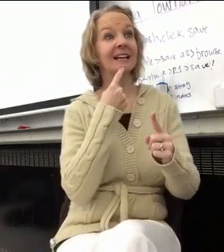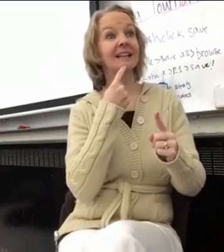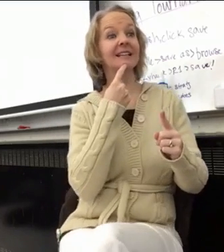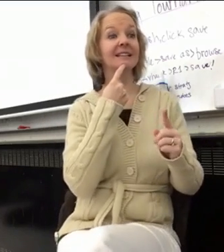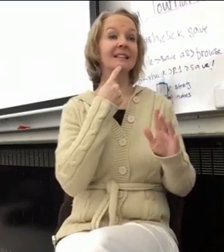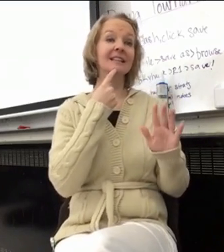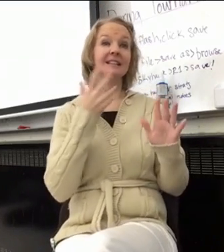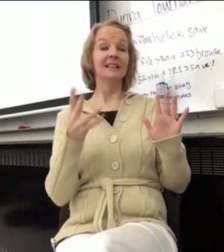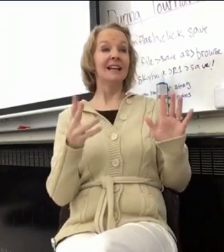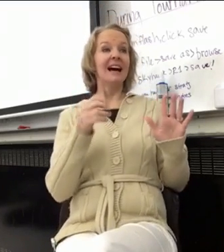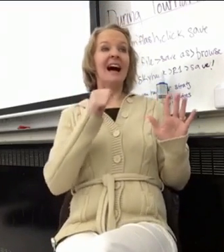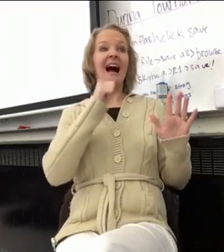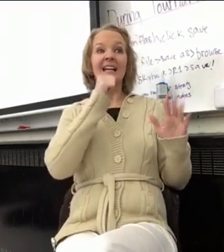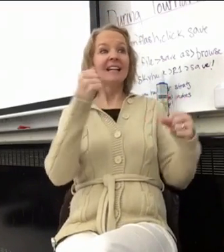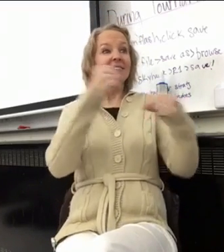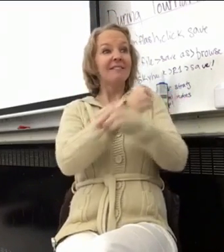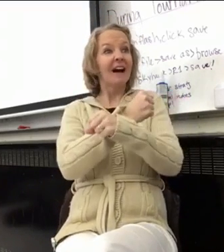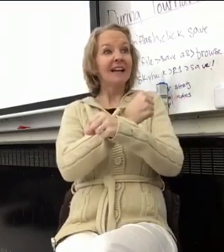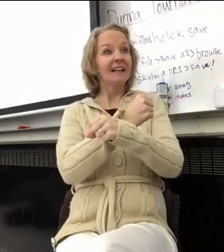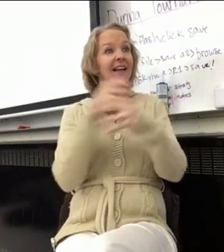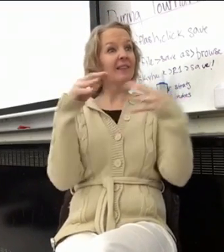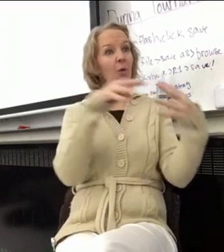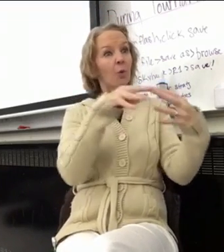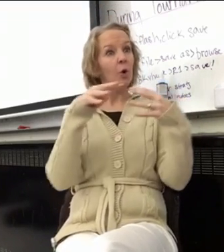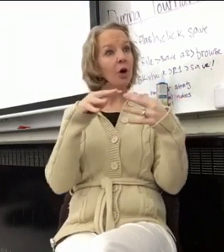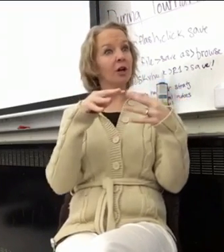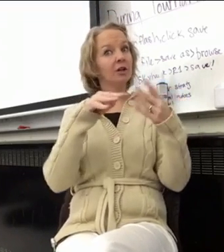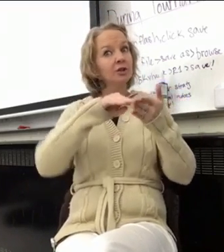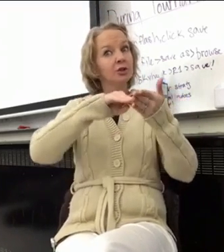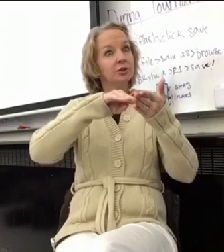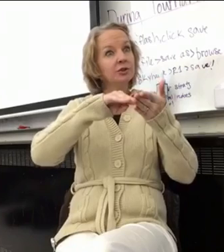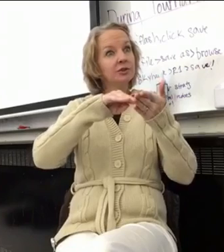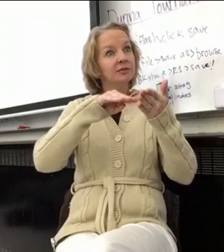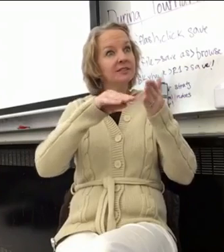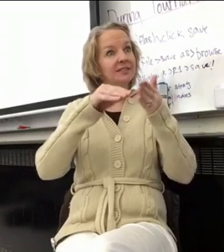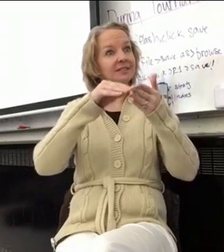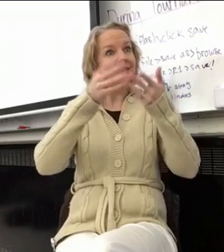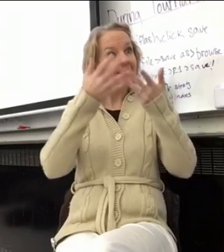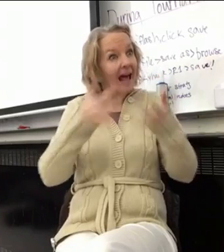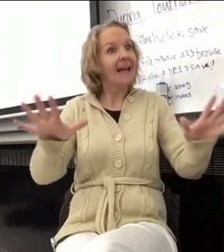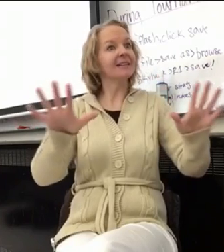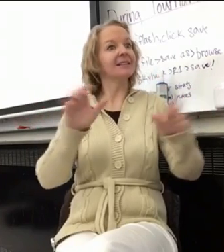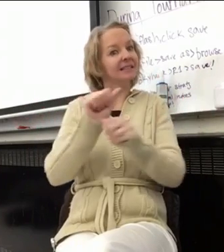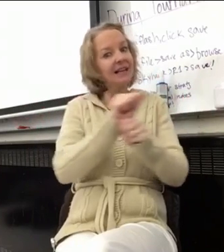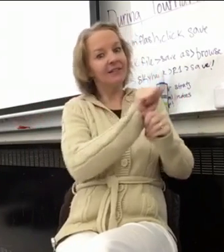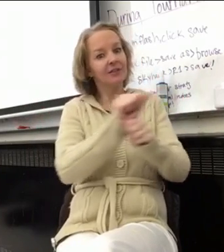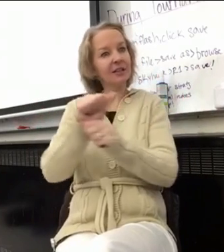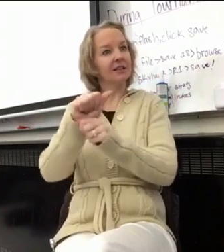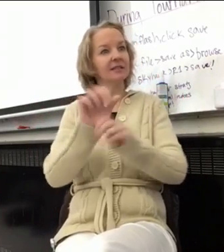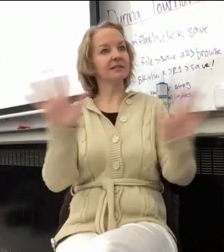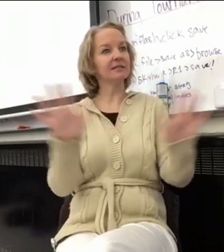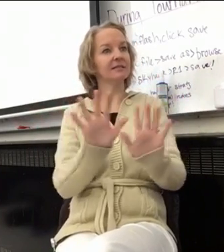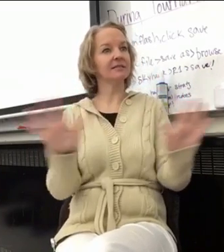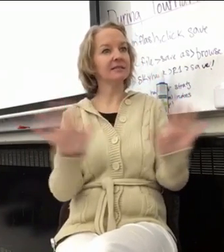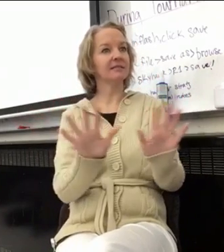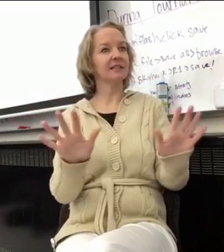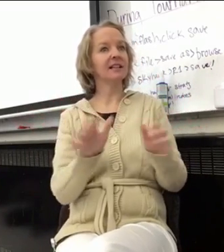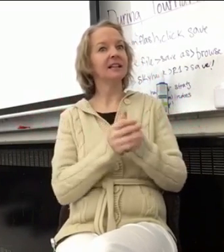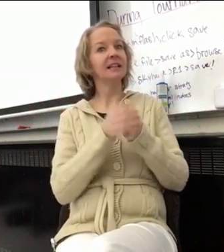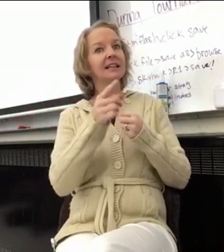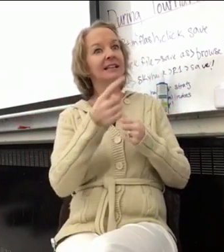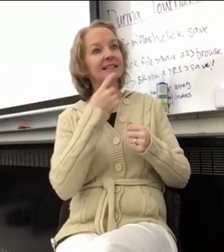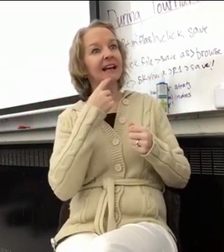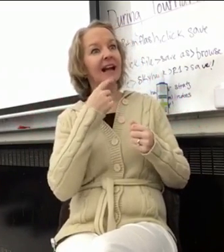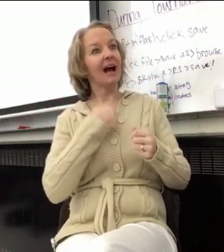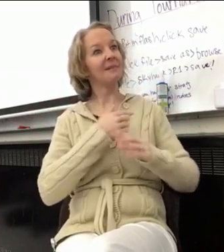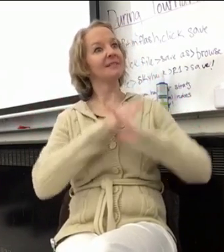did not fight in the Civil War for slavery. As in, he did not say defenders of slavery. He did not say we're defending the Confederacy. He said